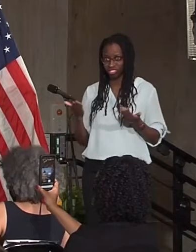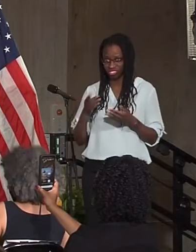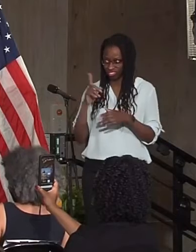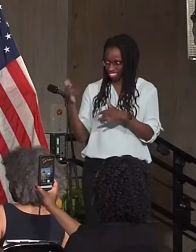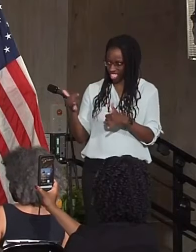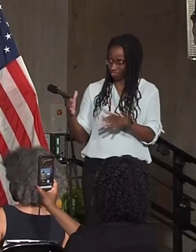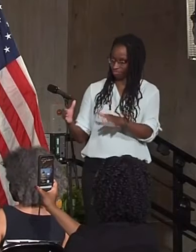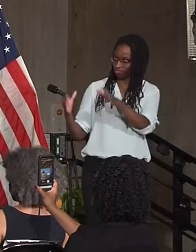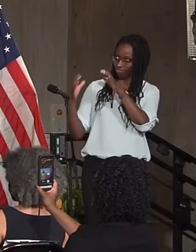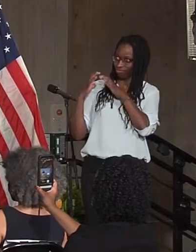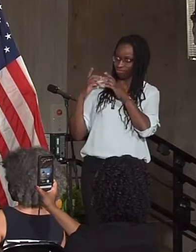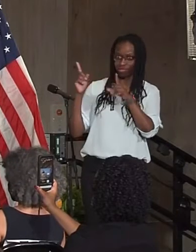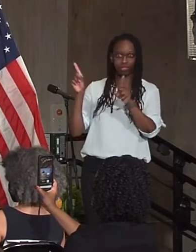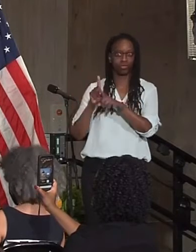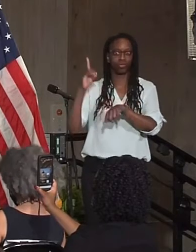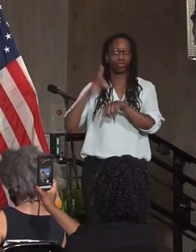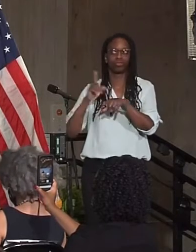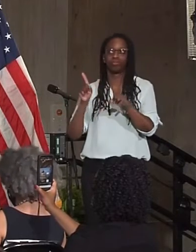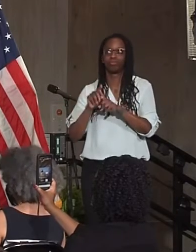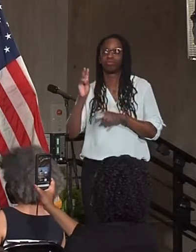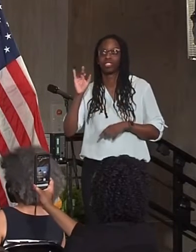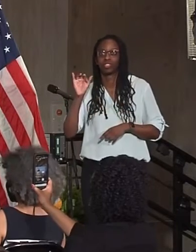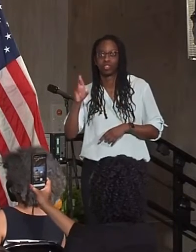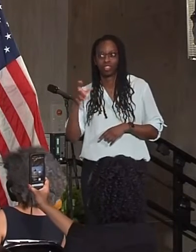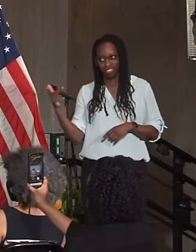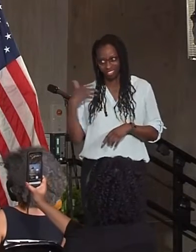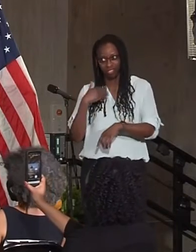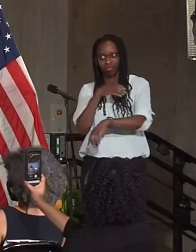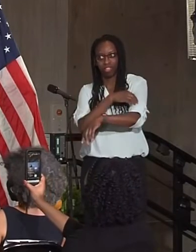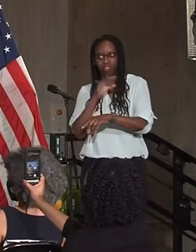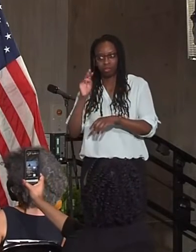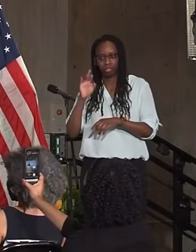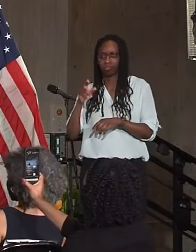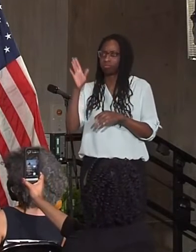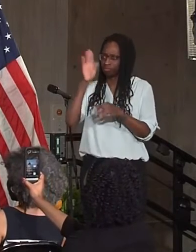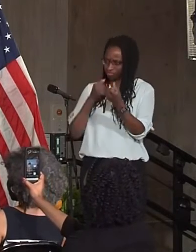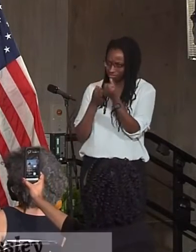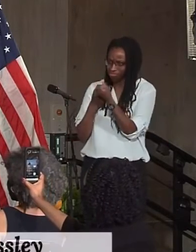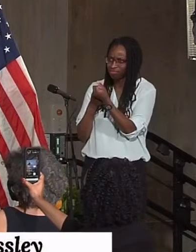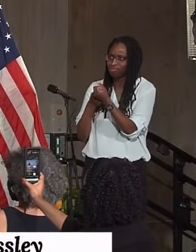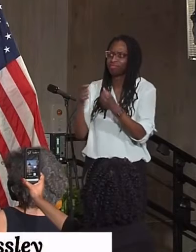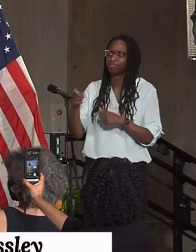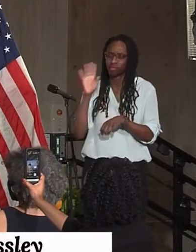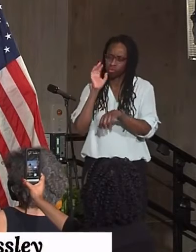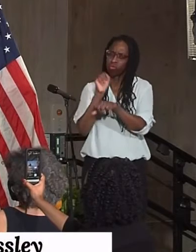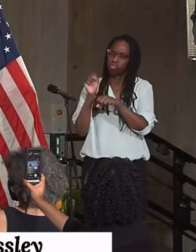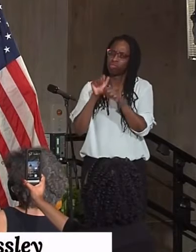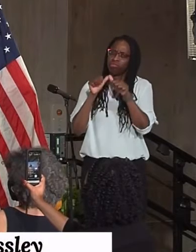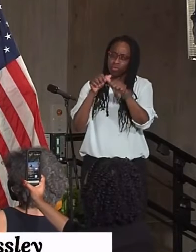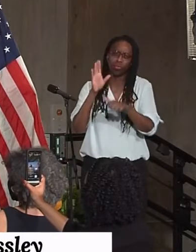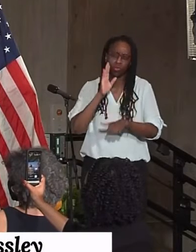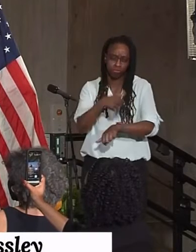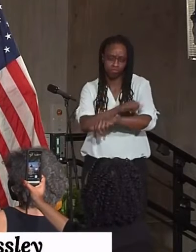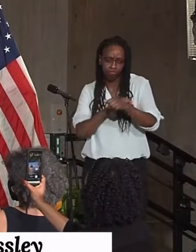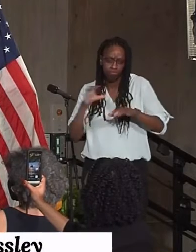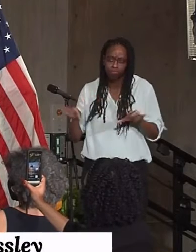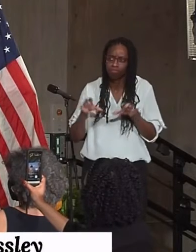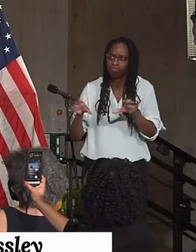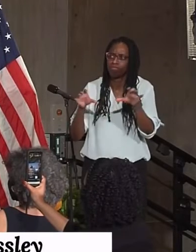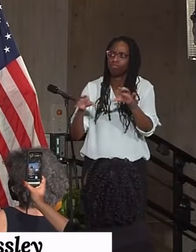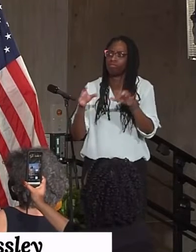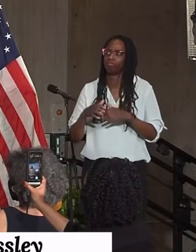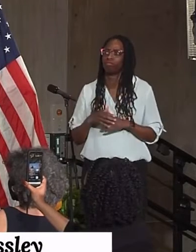to confront hard truths while doing the hard work to ensure that our city actualizes the